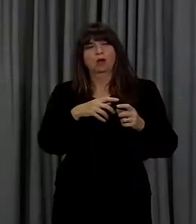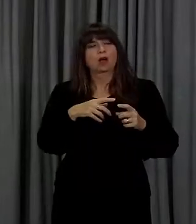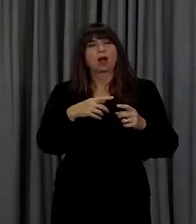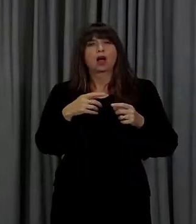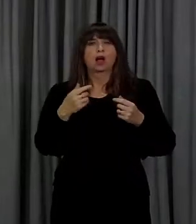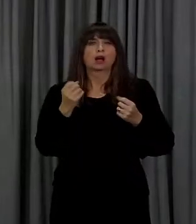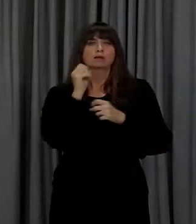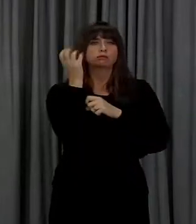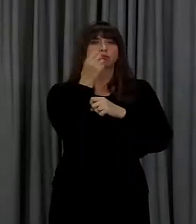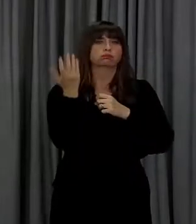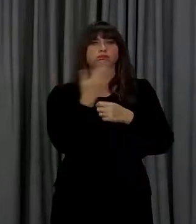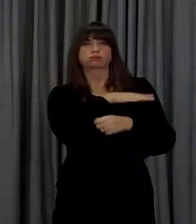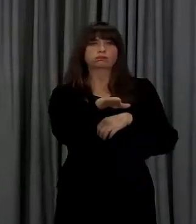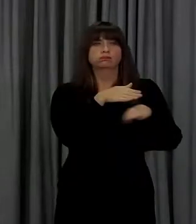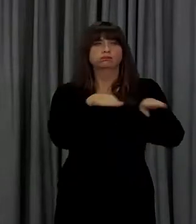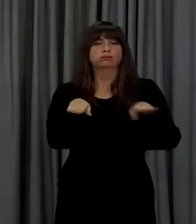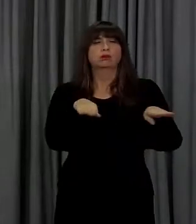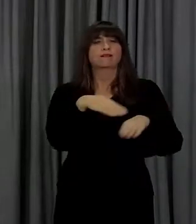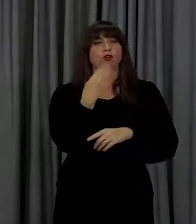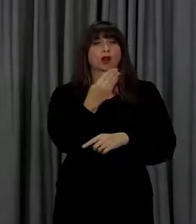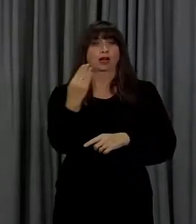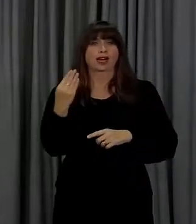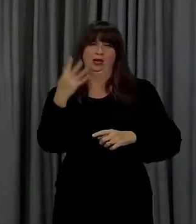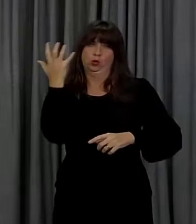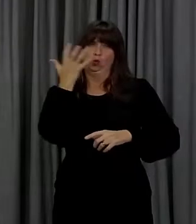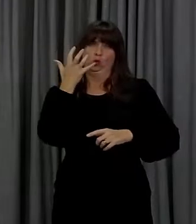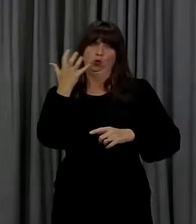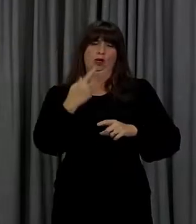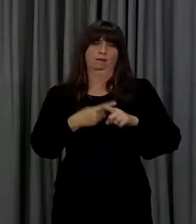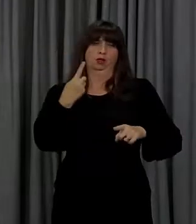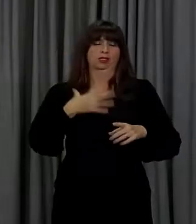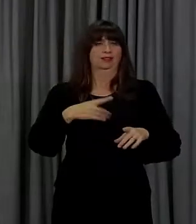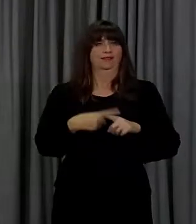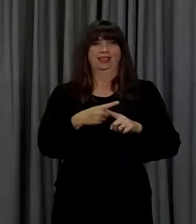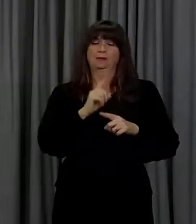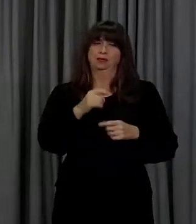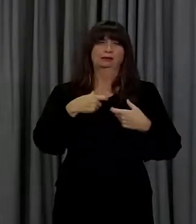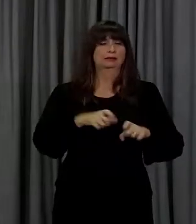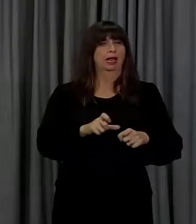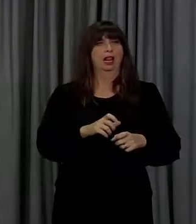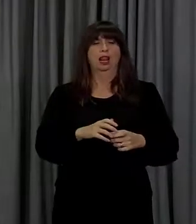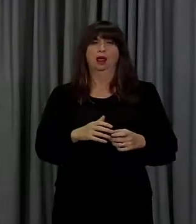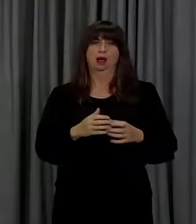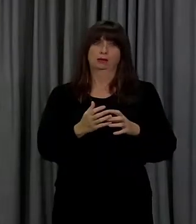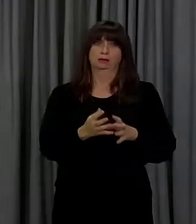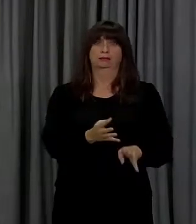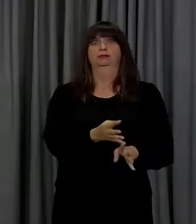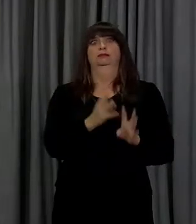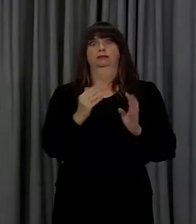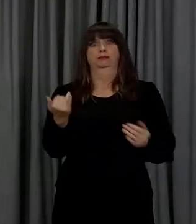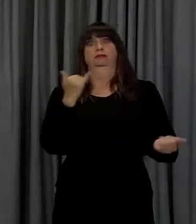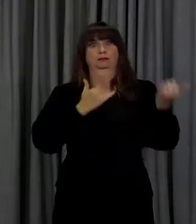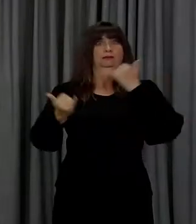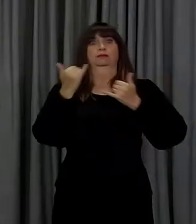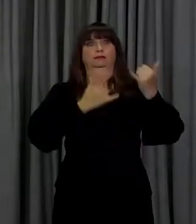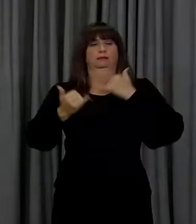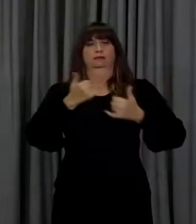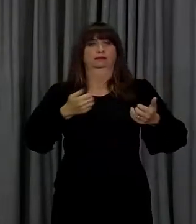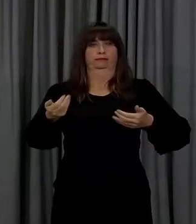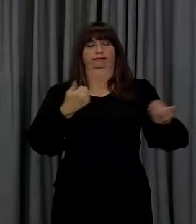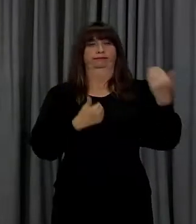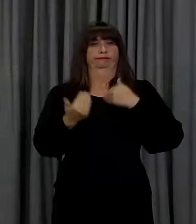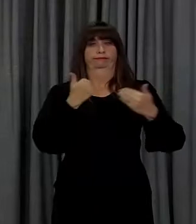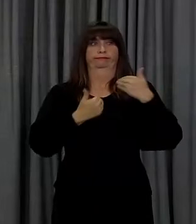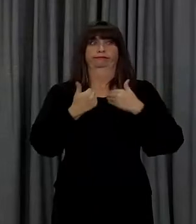to 999 calls. But demand for emergency services continues to grow. As well as